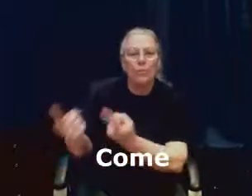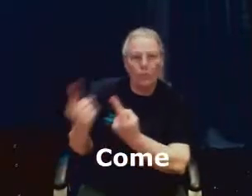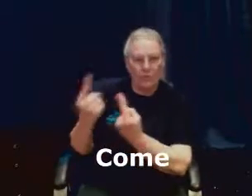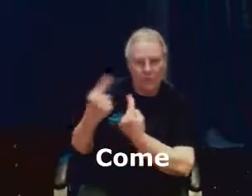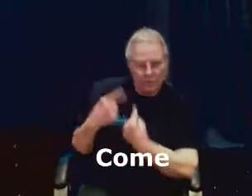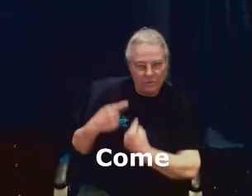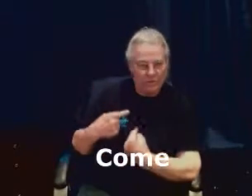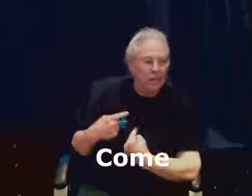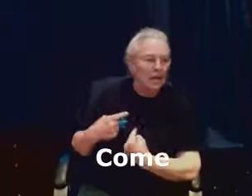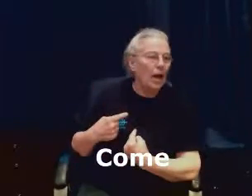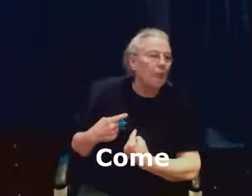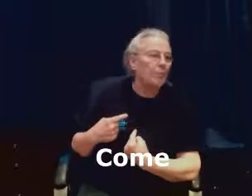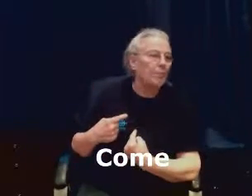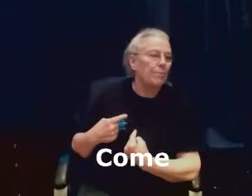both fingers. Come.